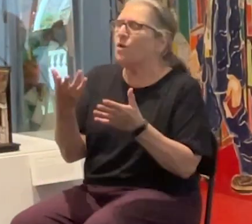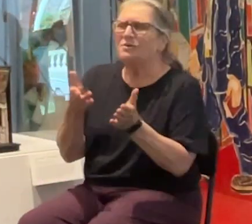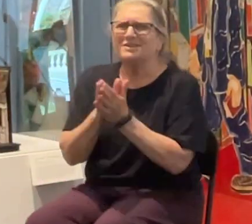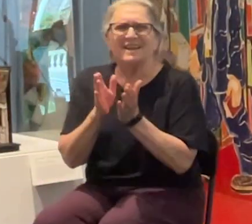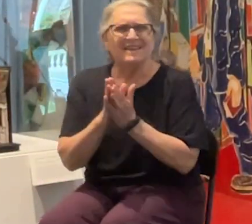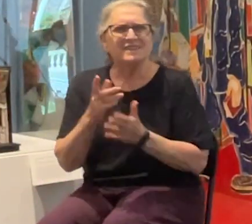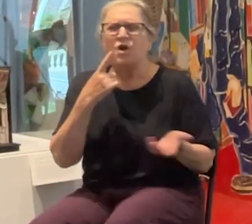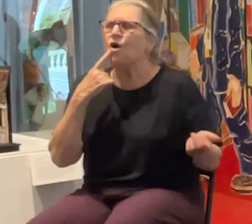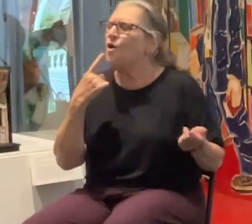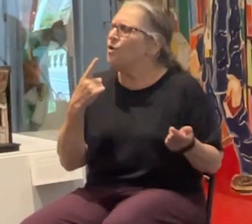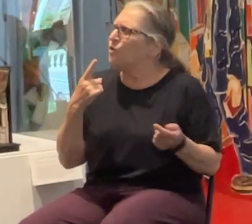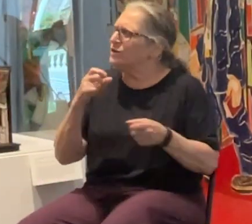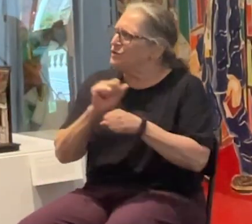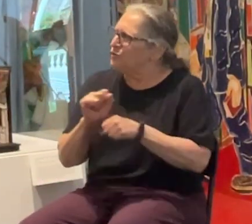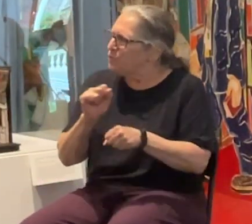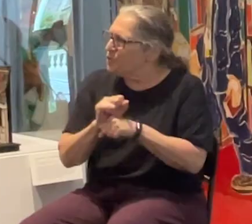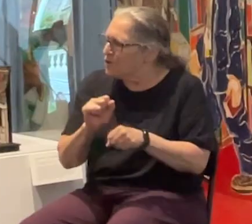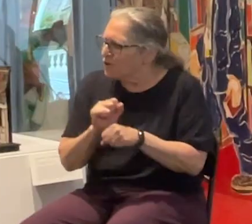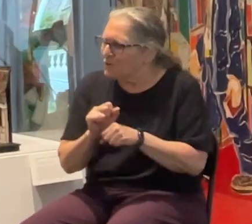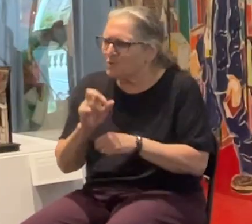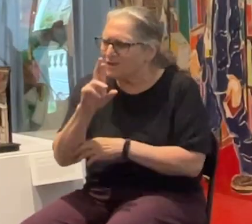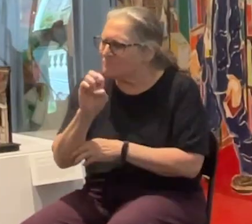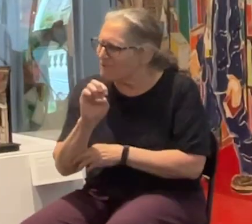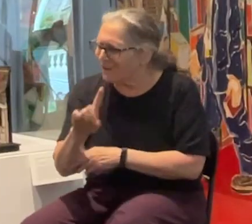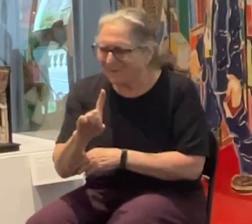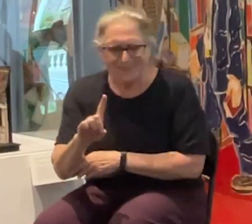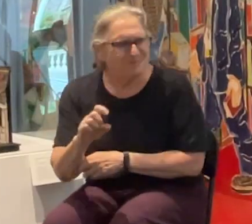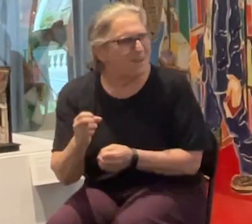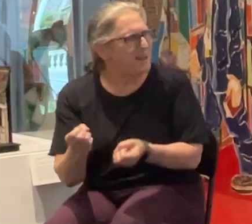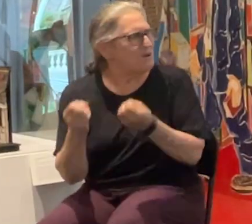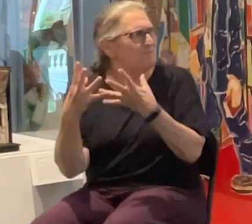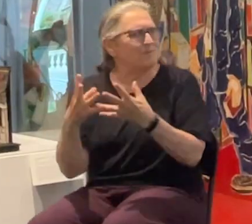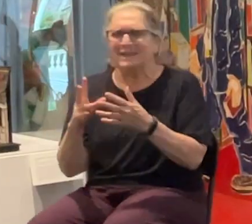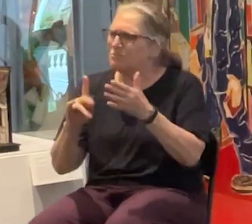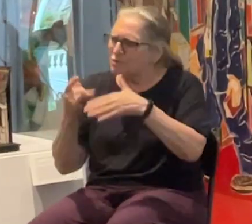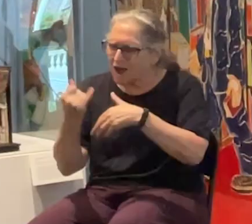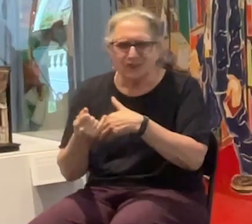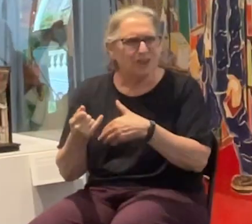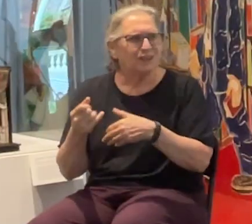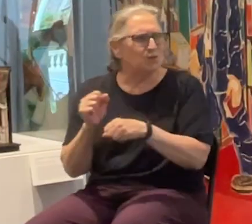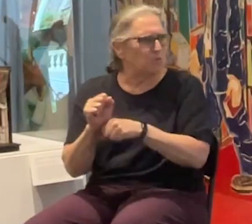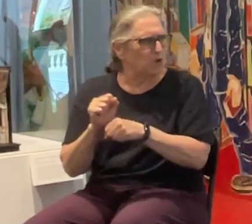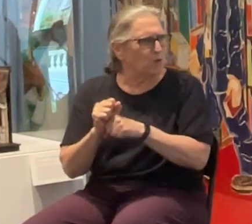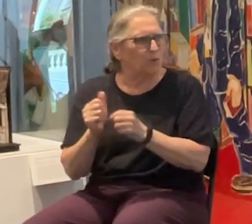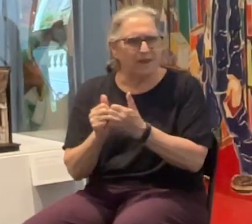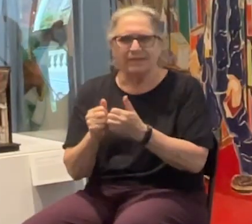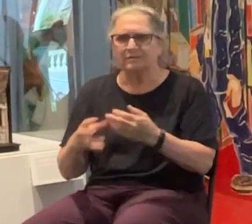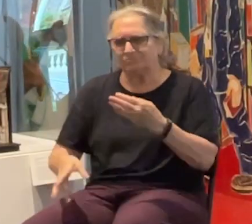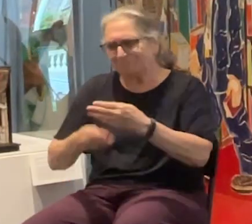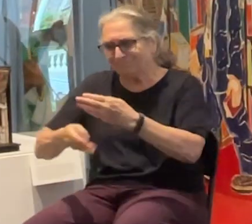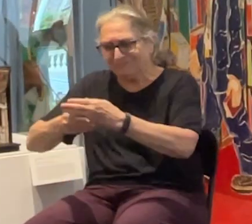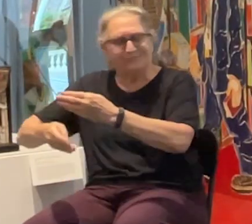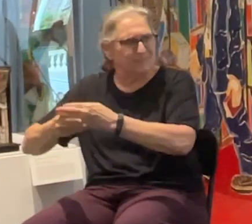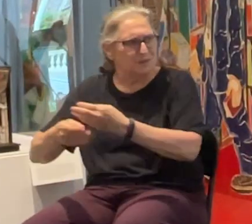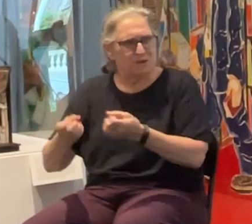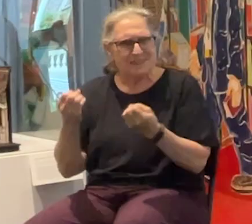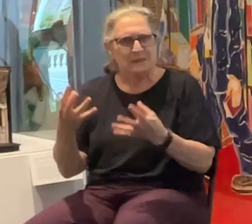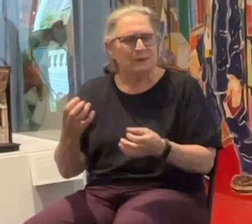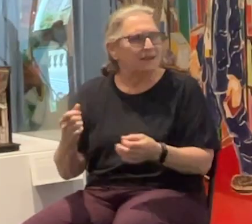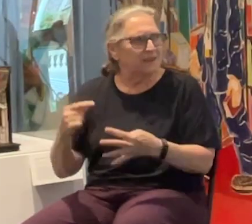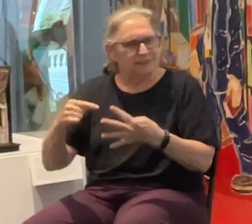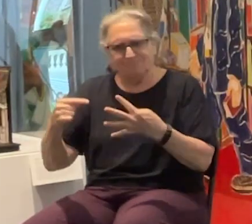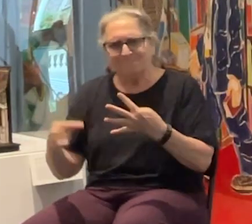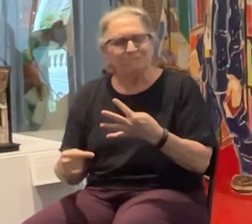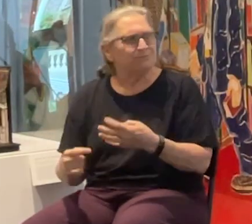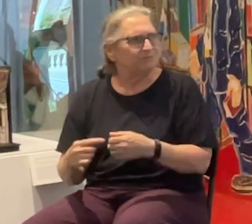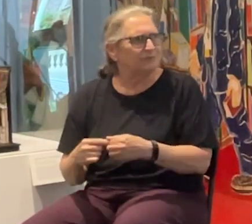you contributed to? You've already mentioned a bunch of them, or at least some of the ones you worked on. I mentioned some more. I mean, and